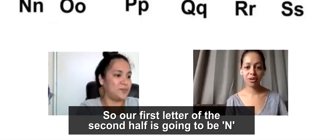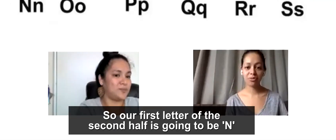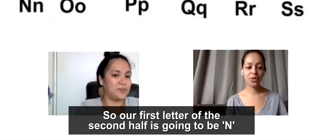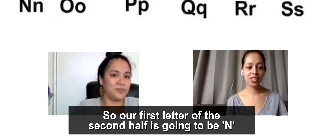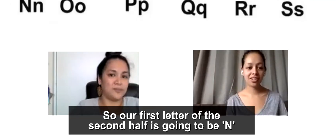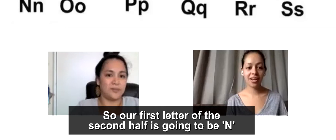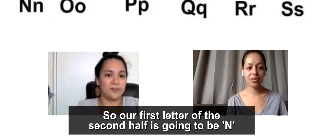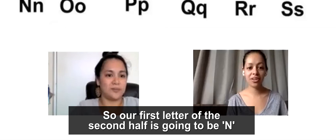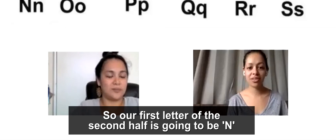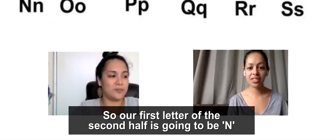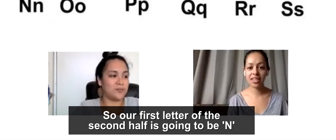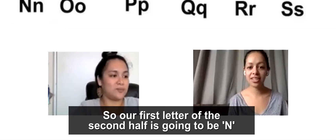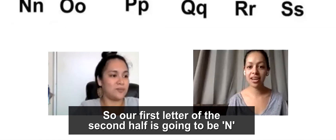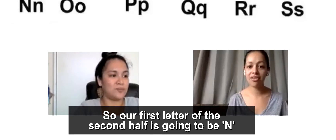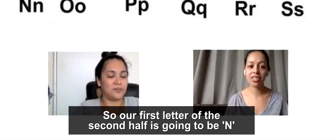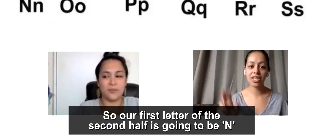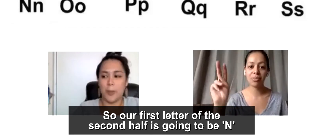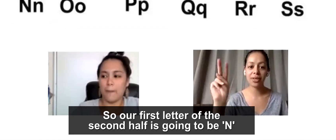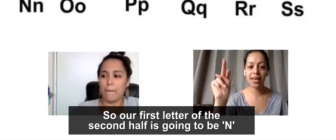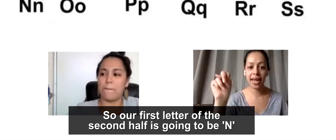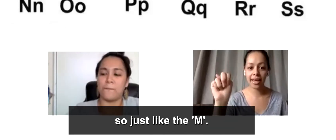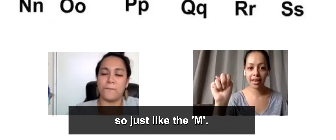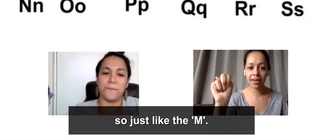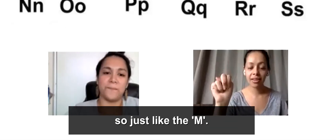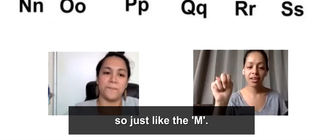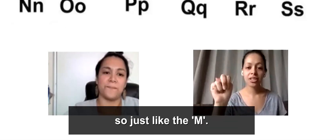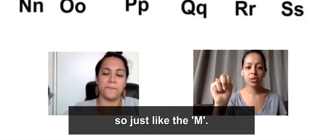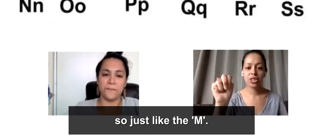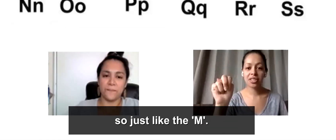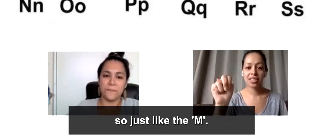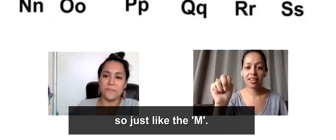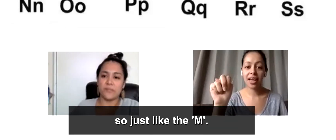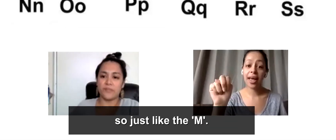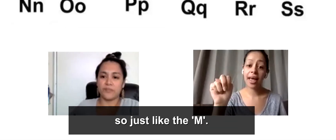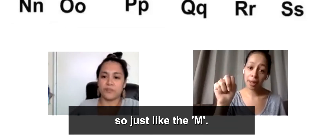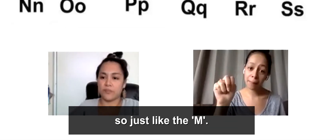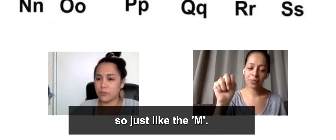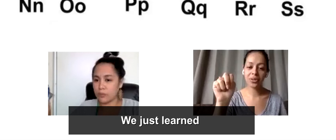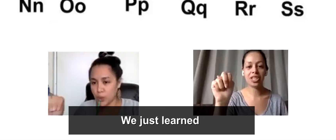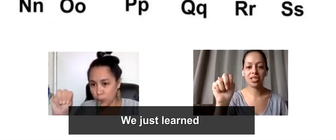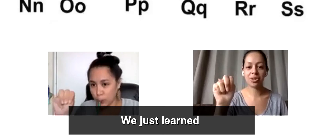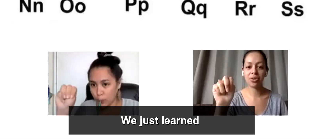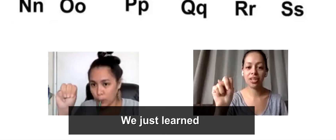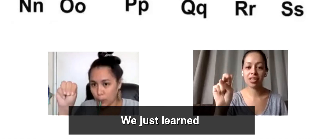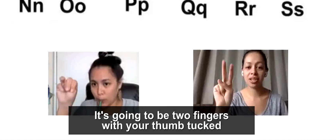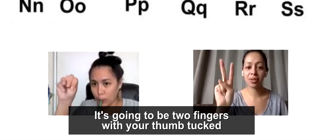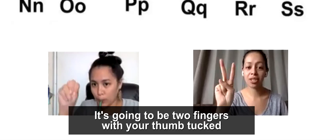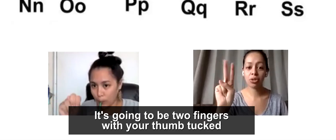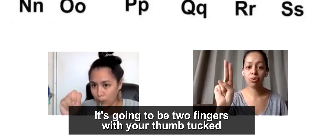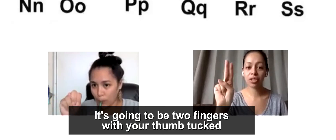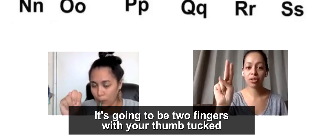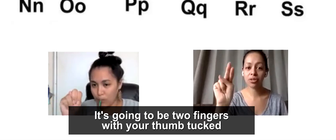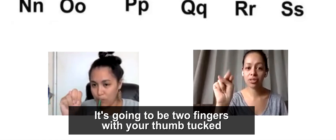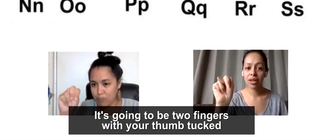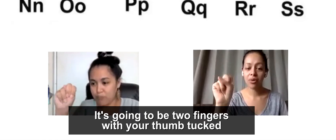Okay, so our first letter of the second half is going to be N. So just like the M we just learned, it's going to be